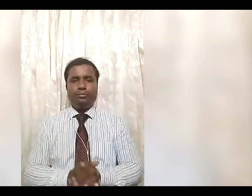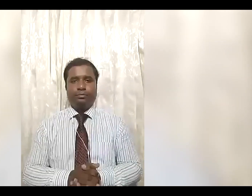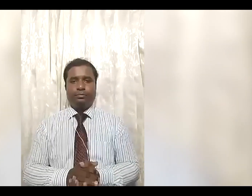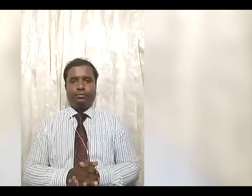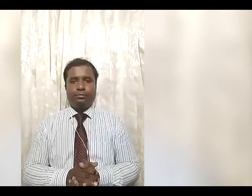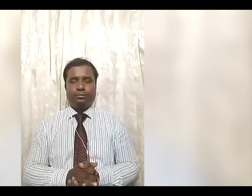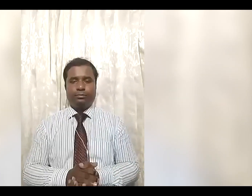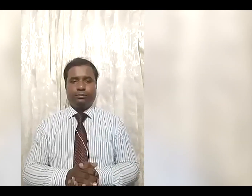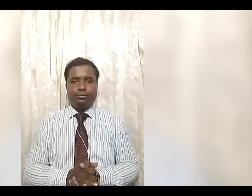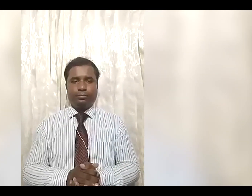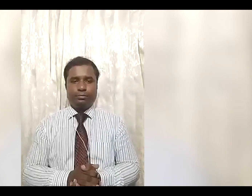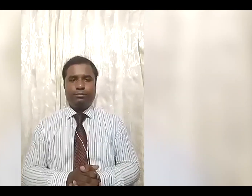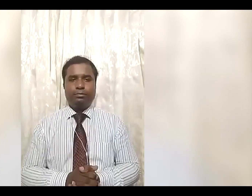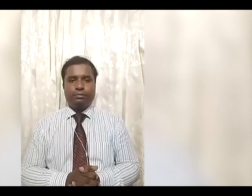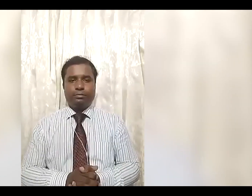not unheard of.